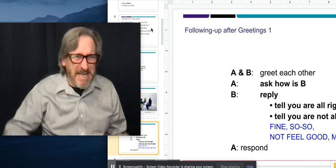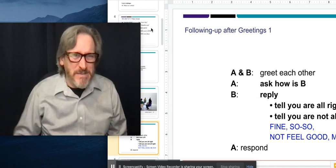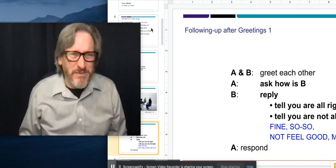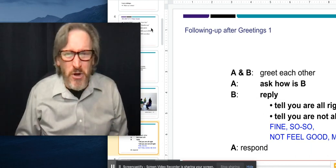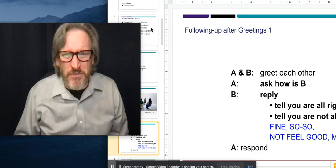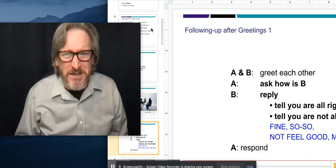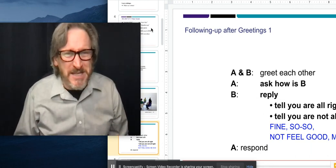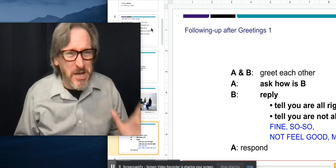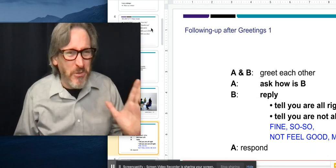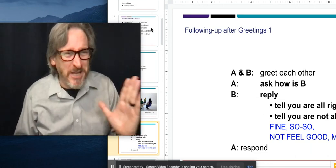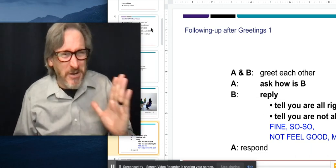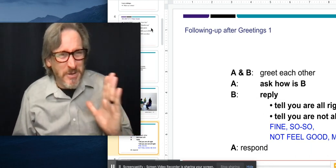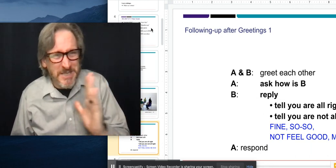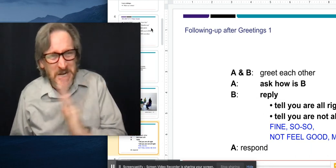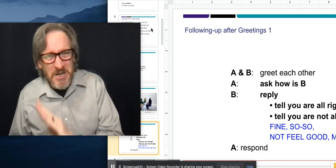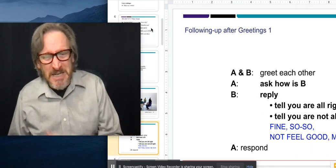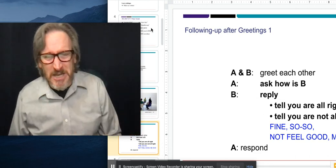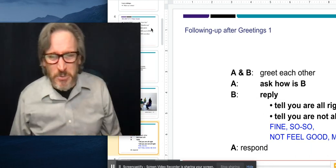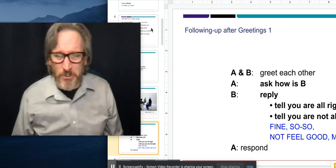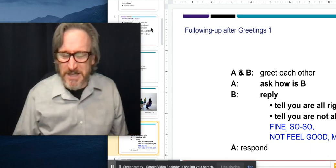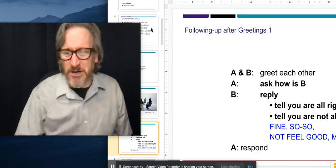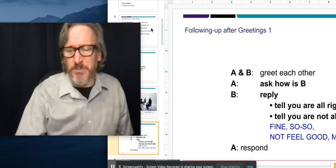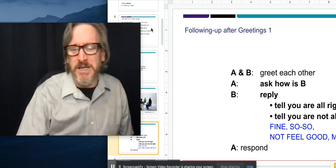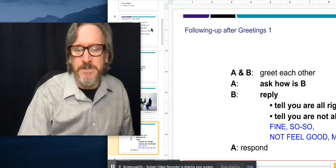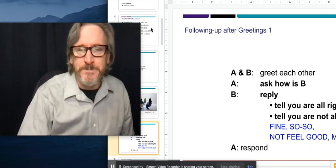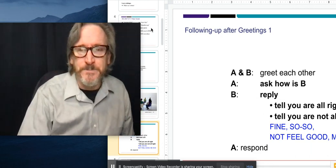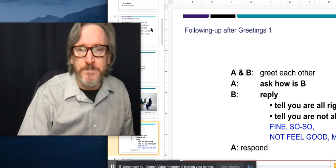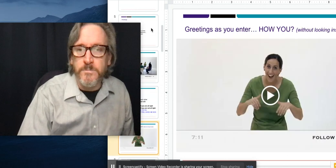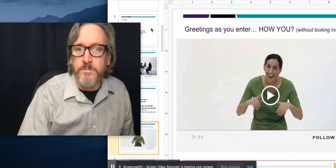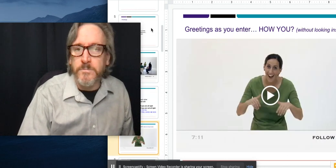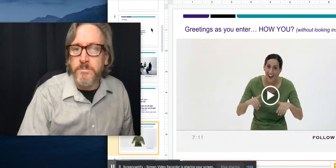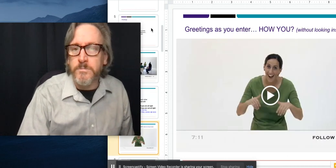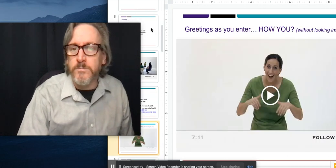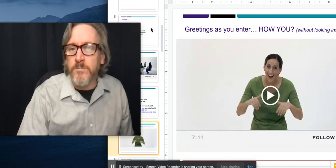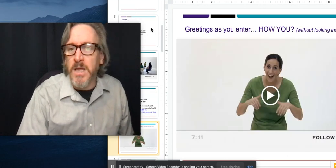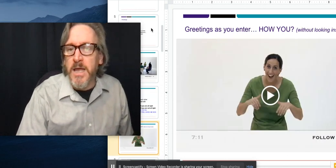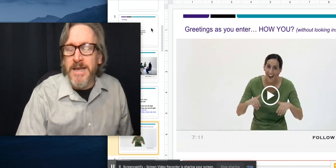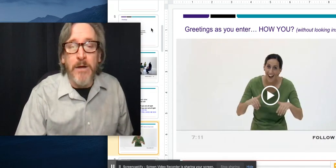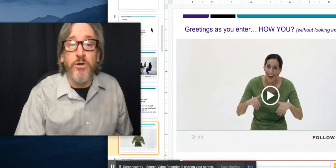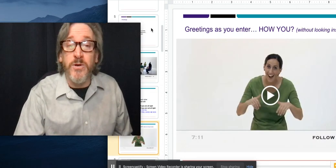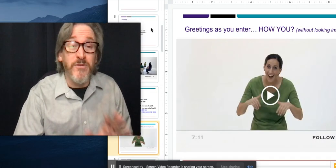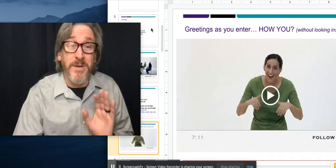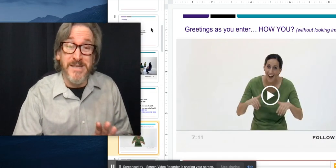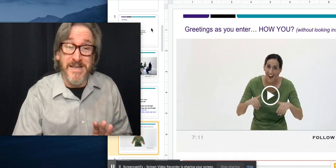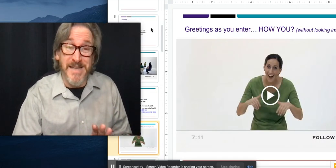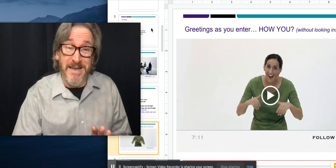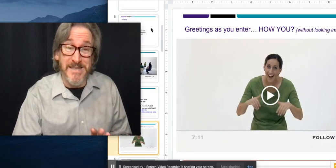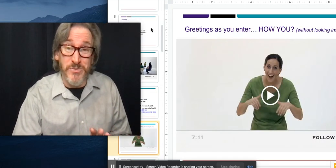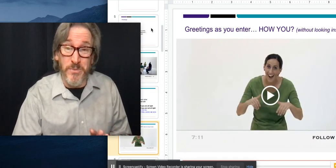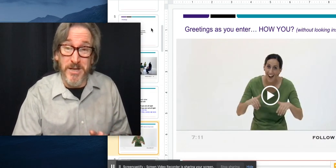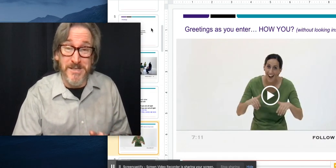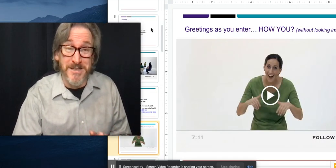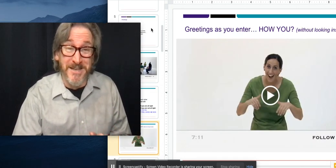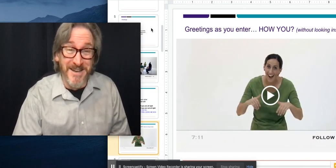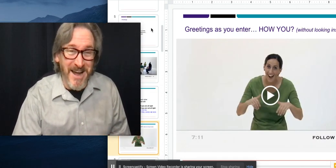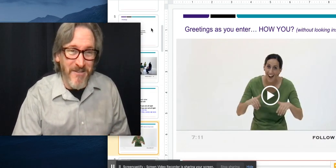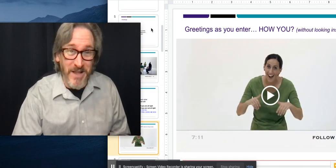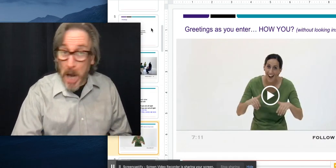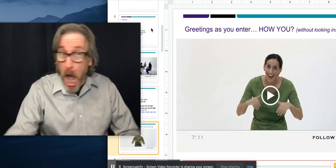And in times of COVID, this whole thing goes into a really dark place. Now, you don't have to be as insane as this woman